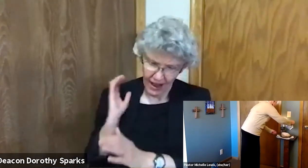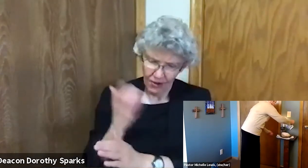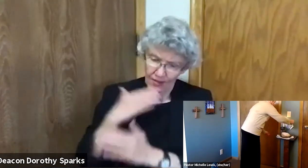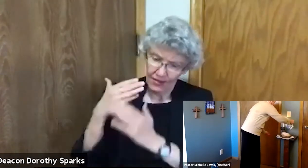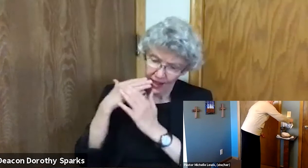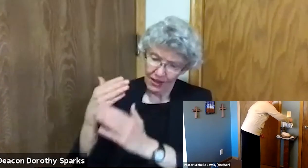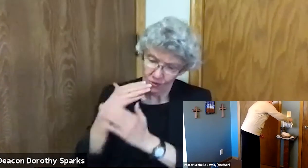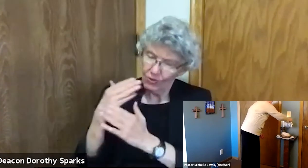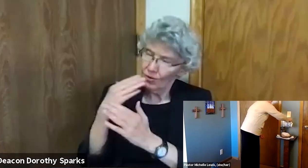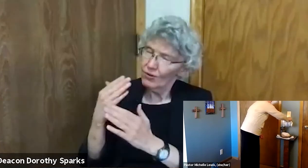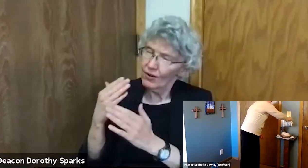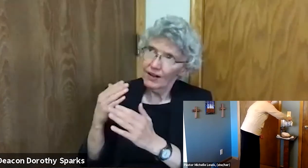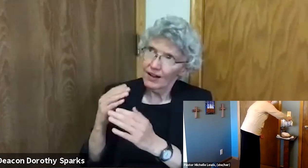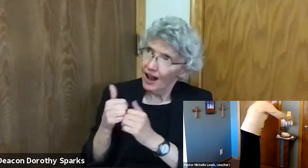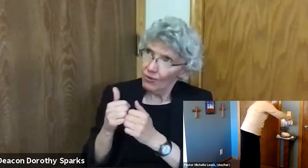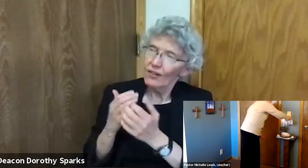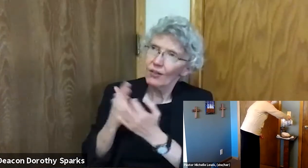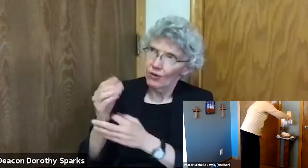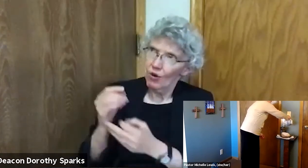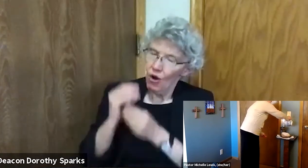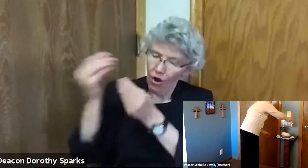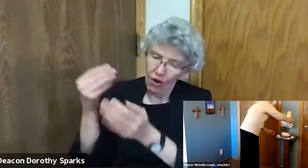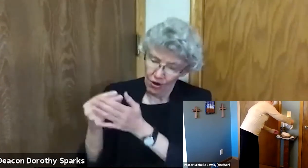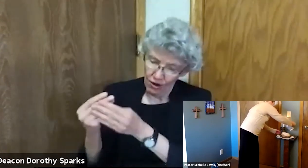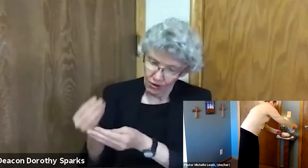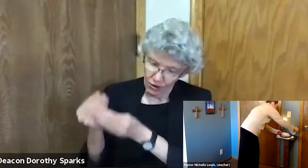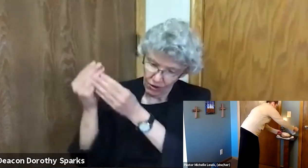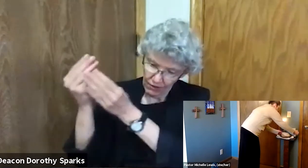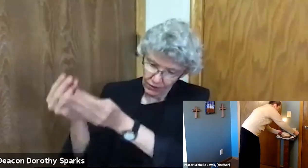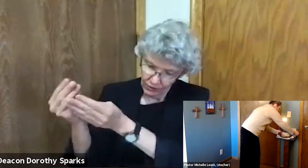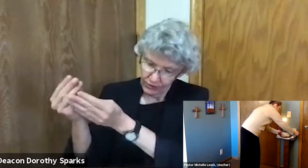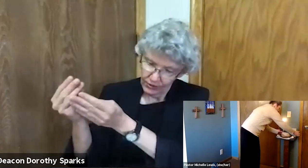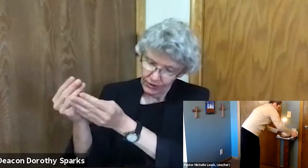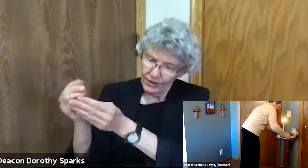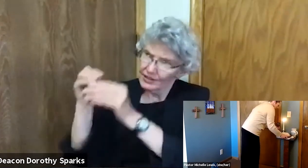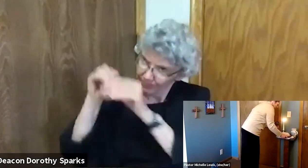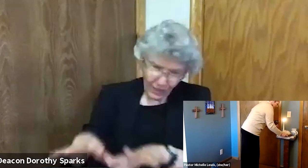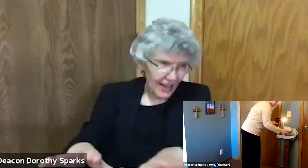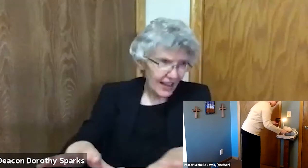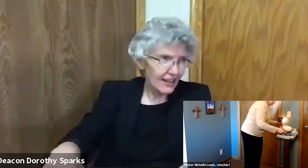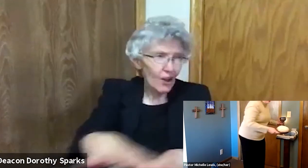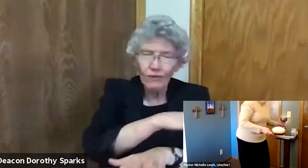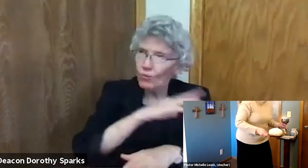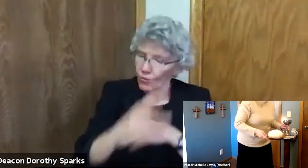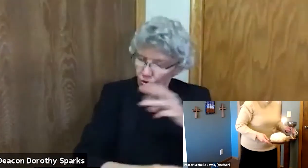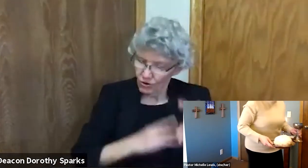As a sign of our gratitude, we bring our offering, the fruit of our labor.